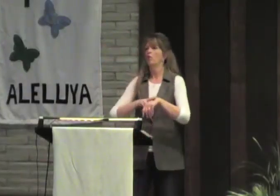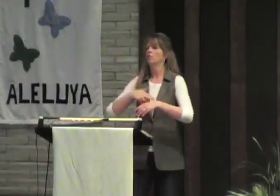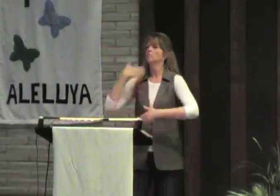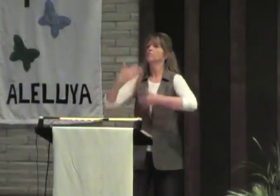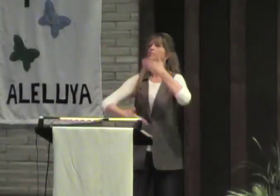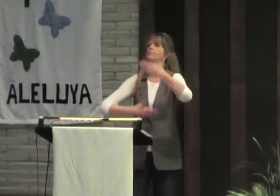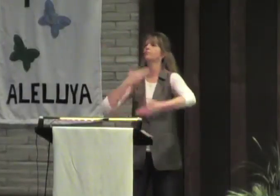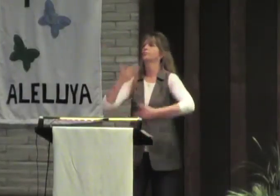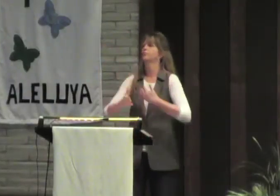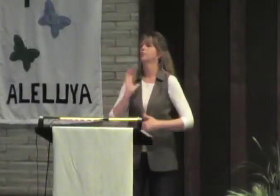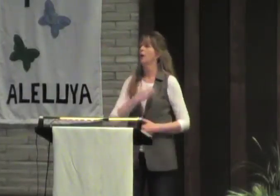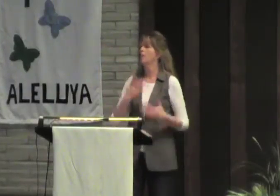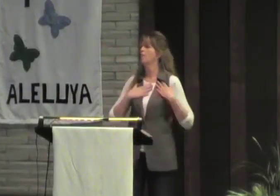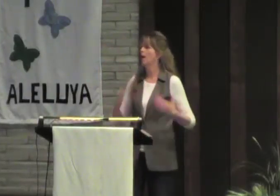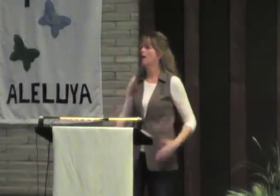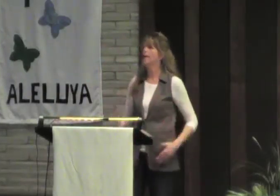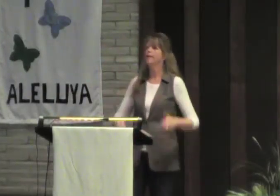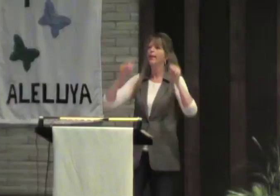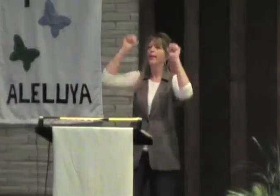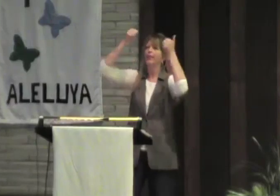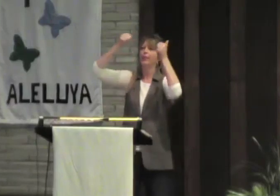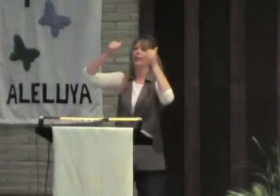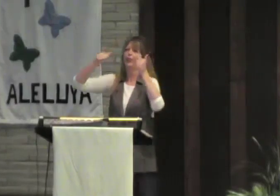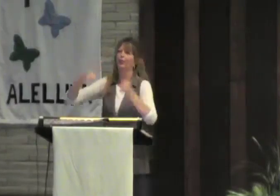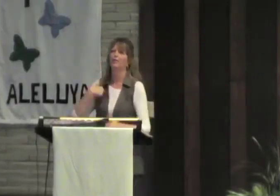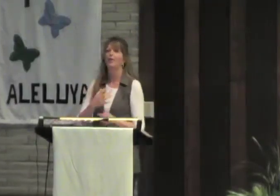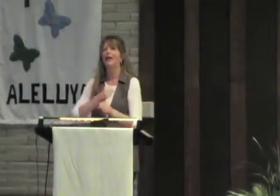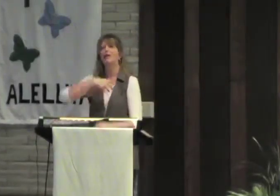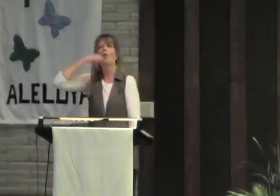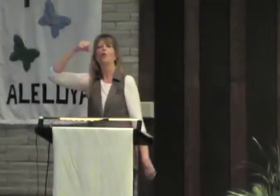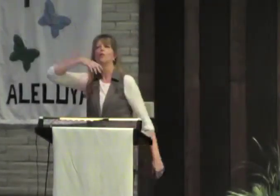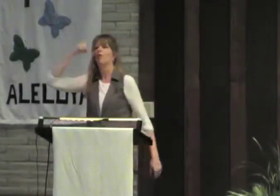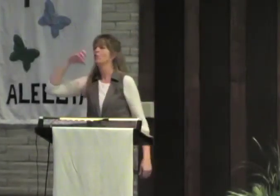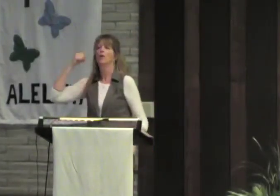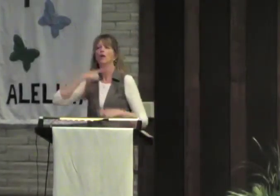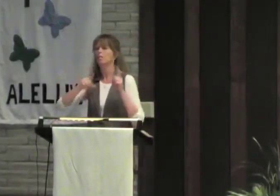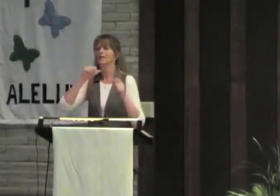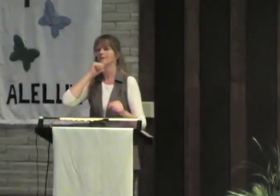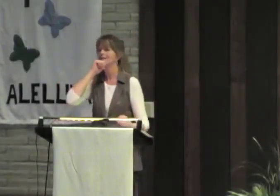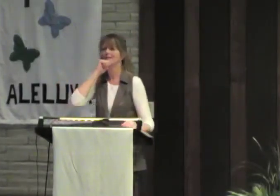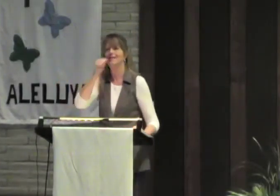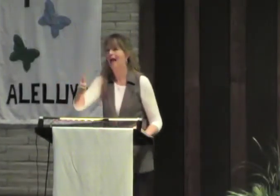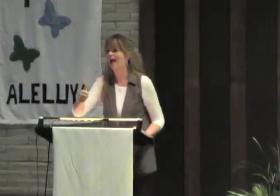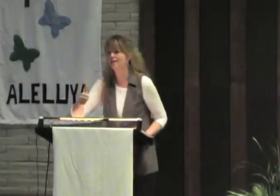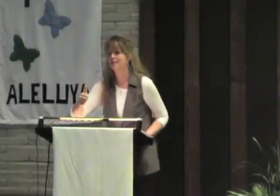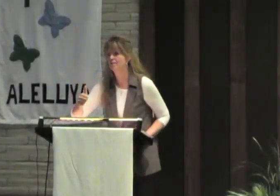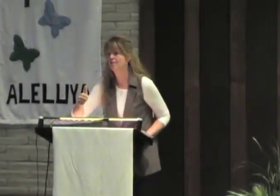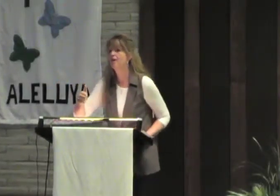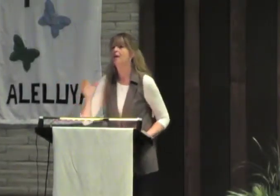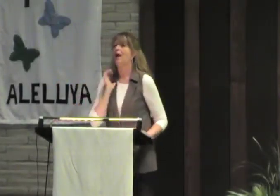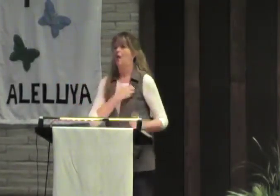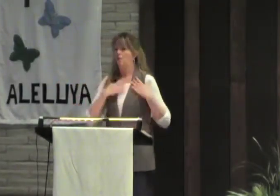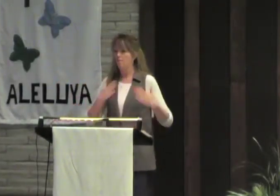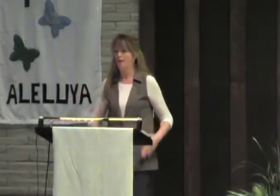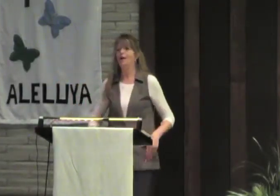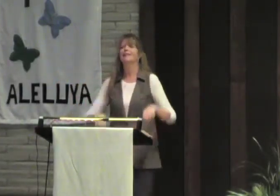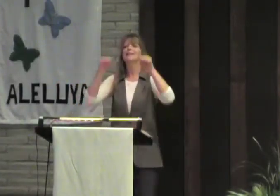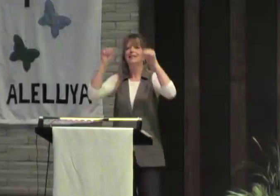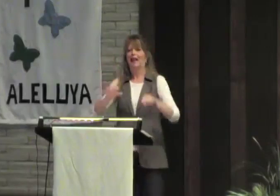You think you're normal, you're just going about your business, but your body, you think your body gets worse as it gets older, but it does not. Our